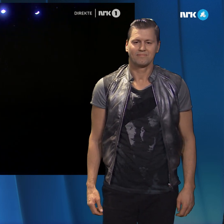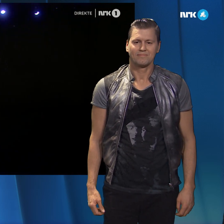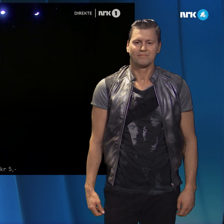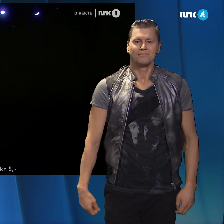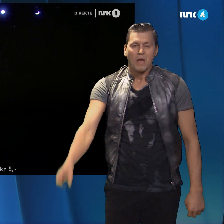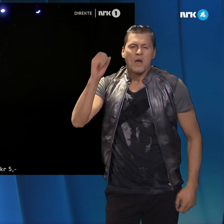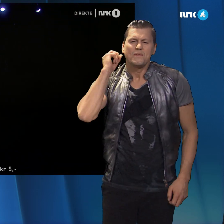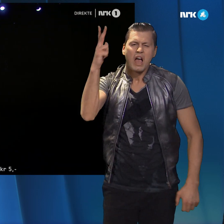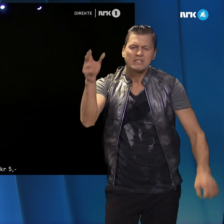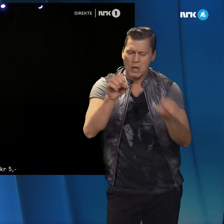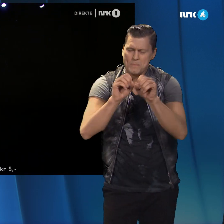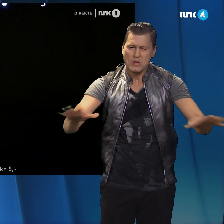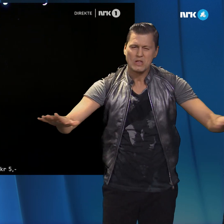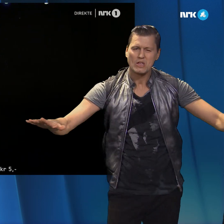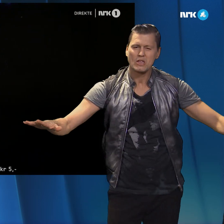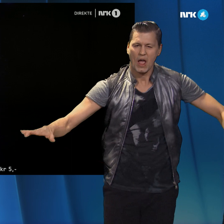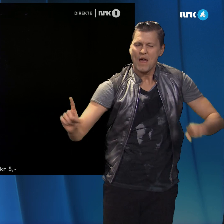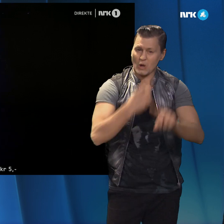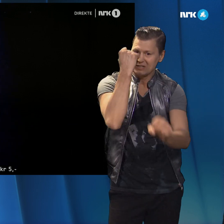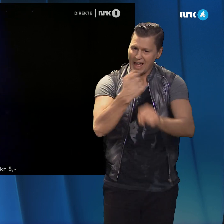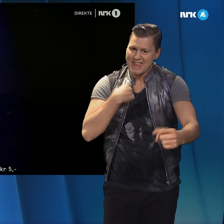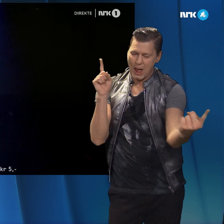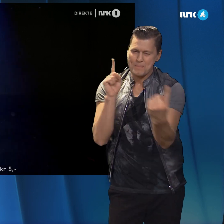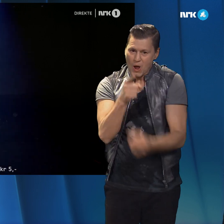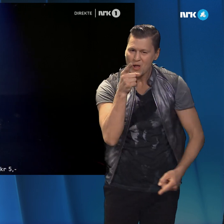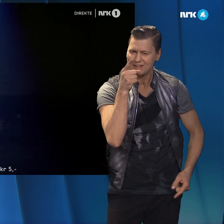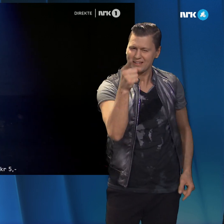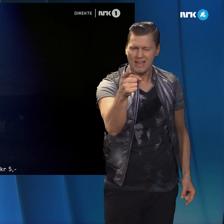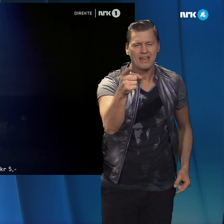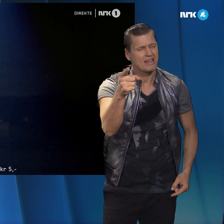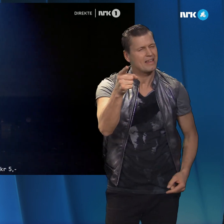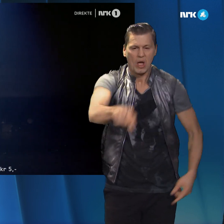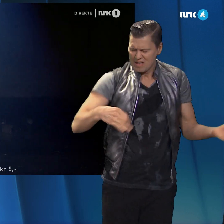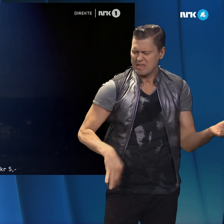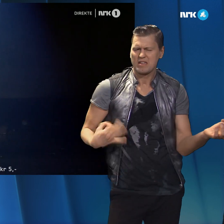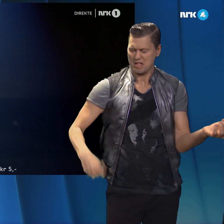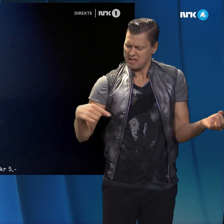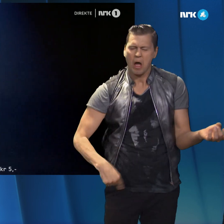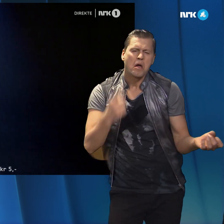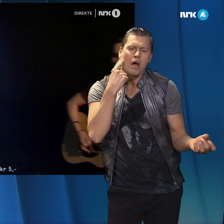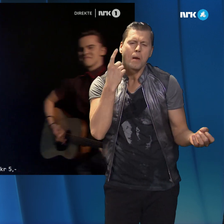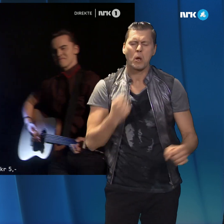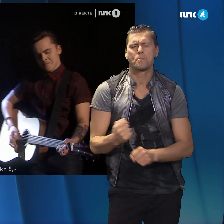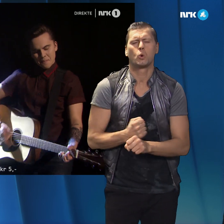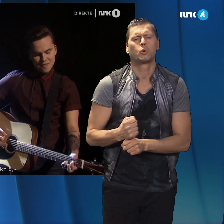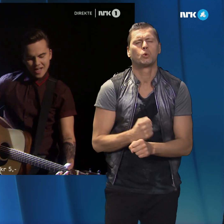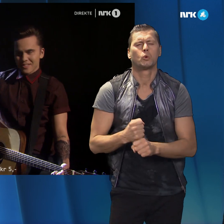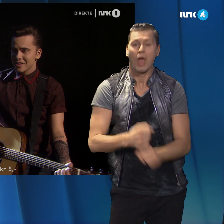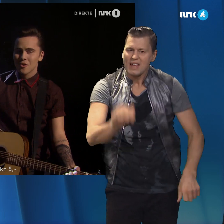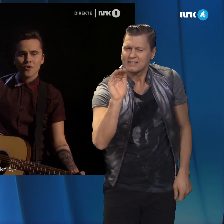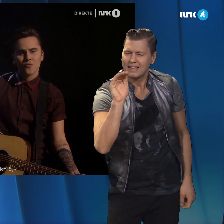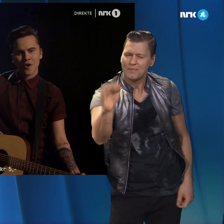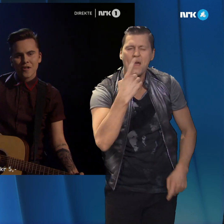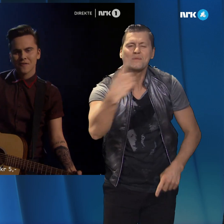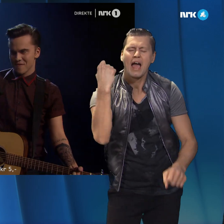Met you for the first time on the Beat Boulevard, carrying an old sunburst guitar. I